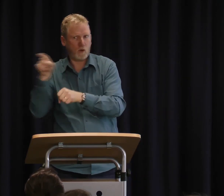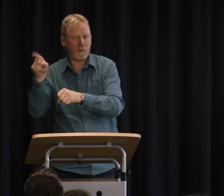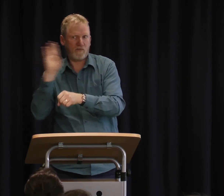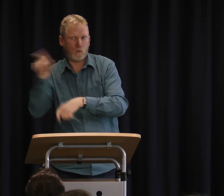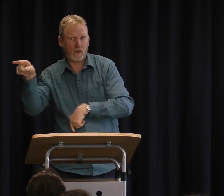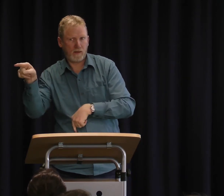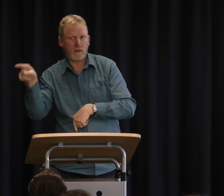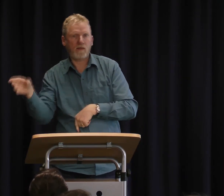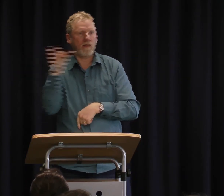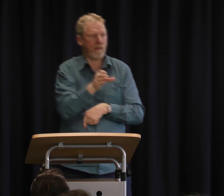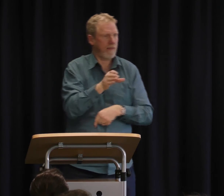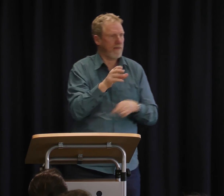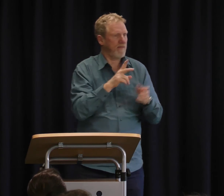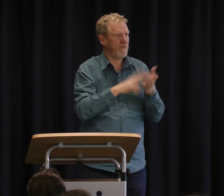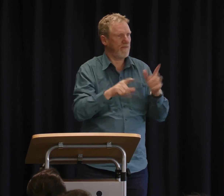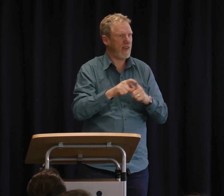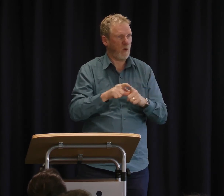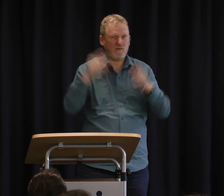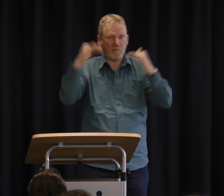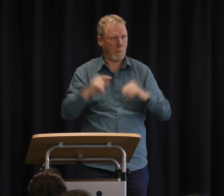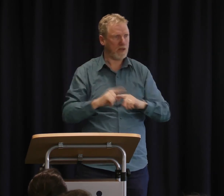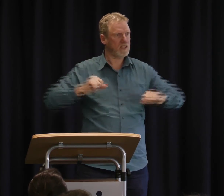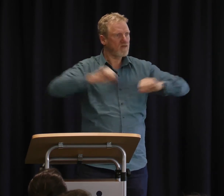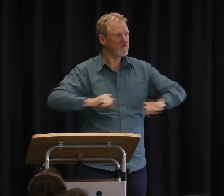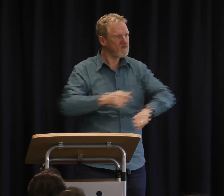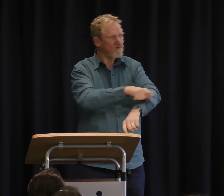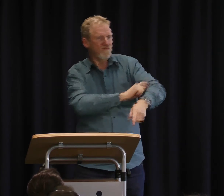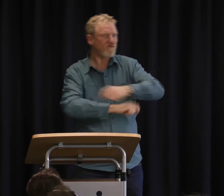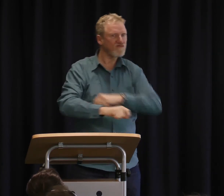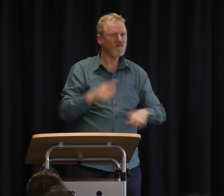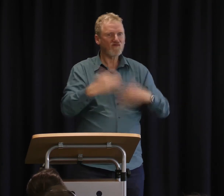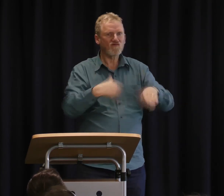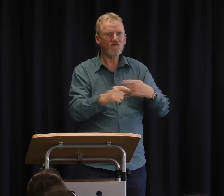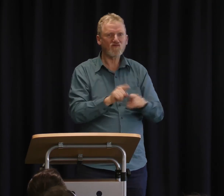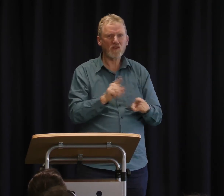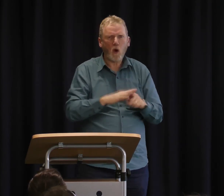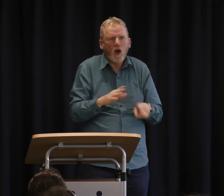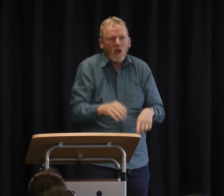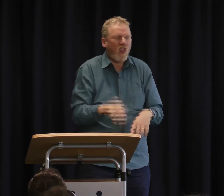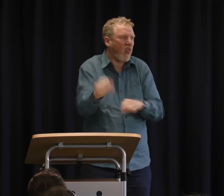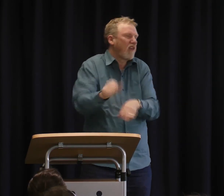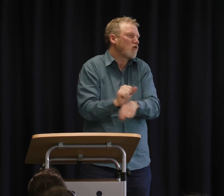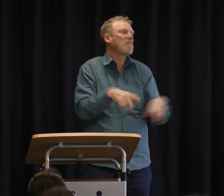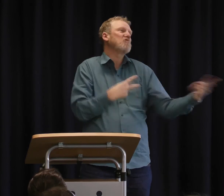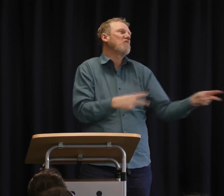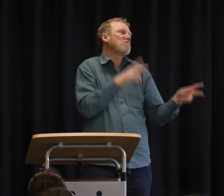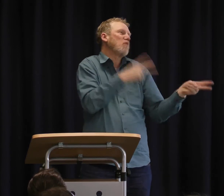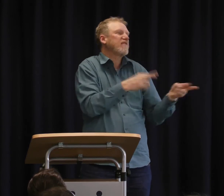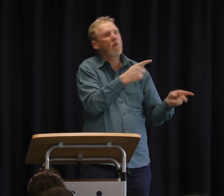was ready to work, as he had worked in the Deaf Society, and then he moved into the role of VCOD, which was